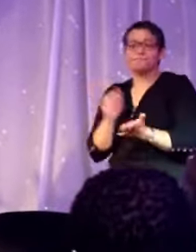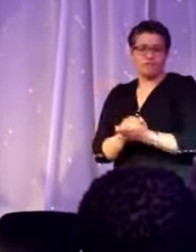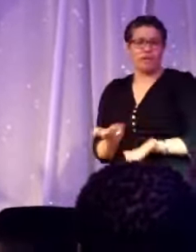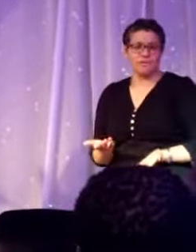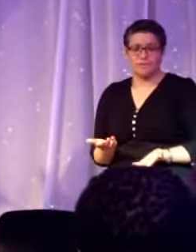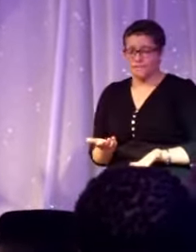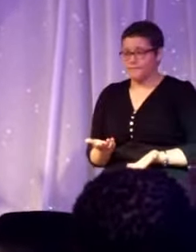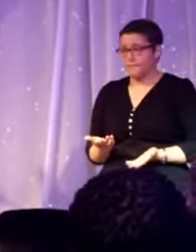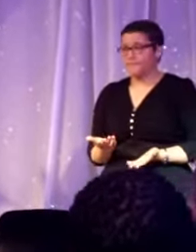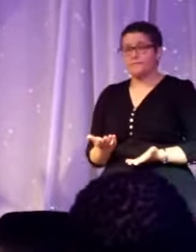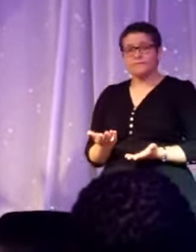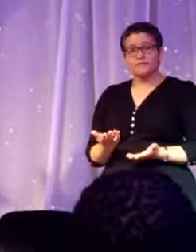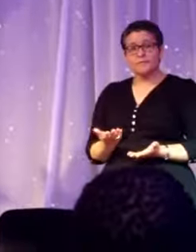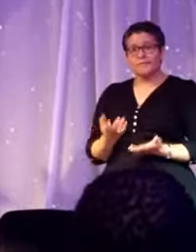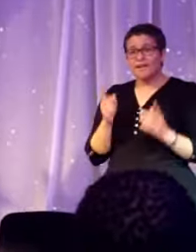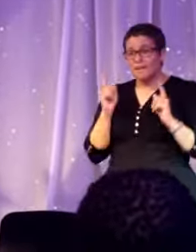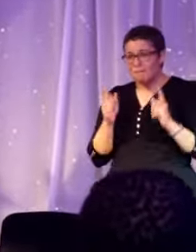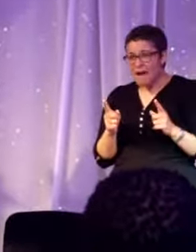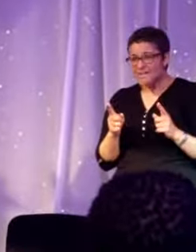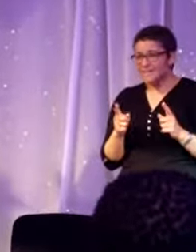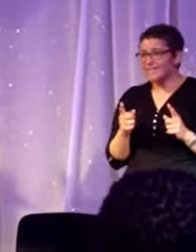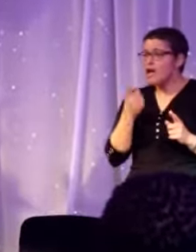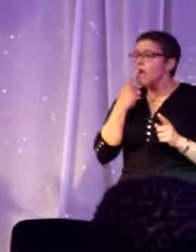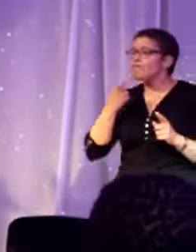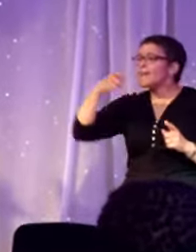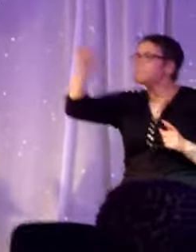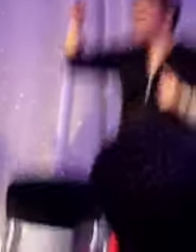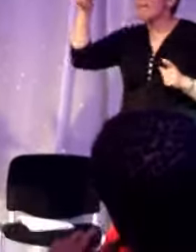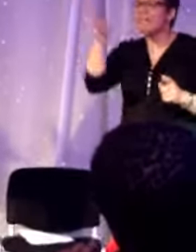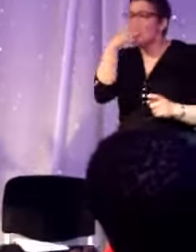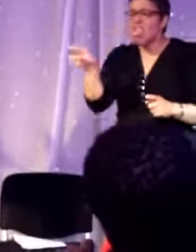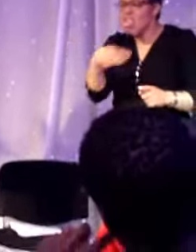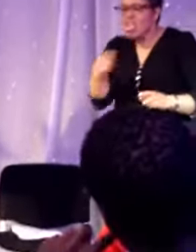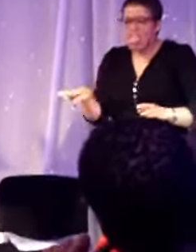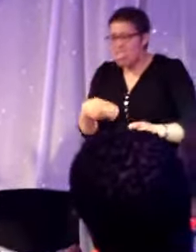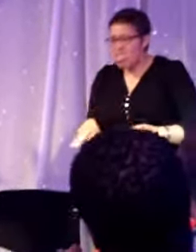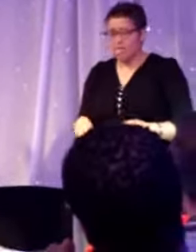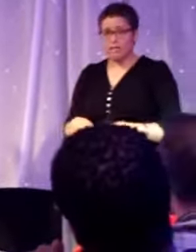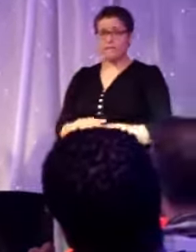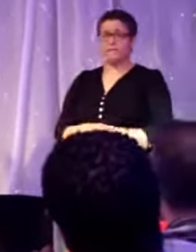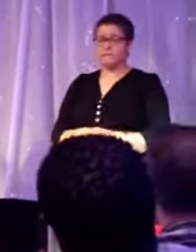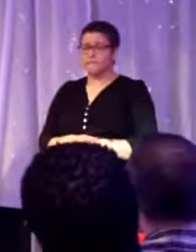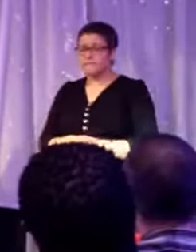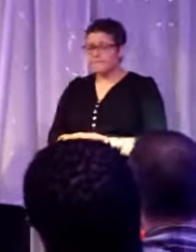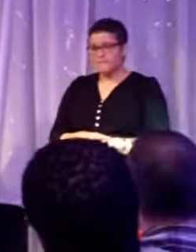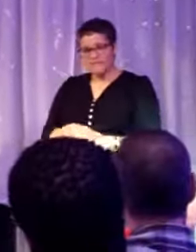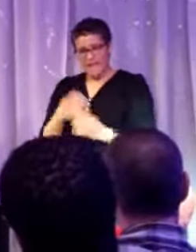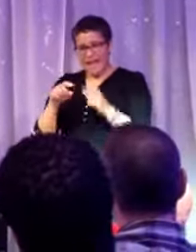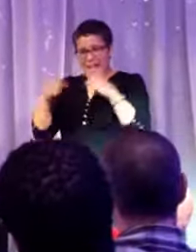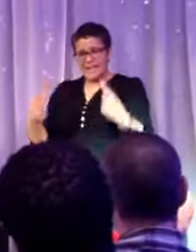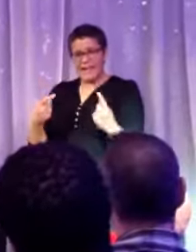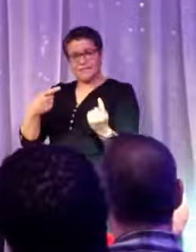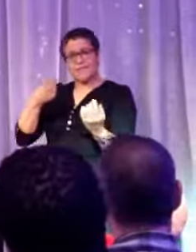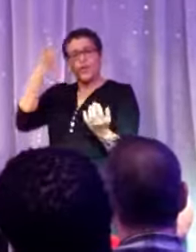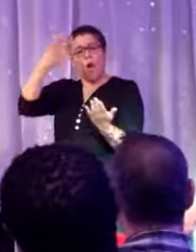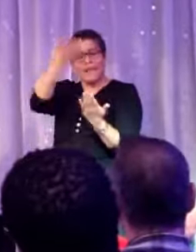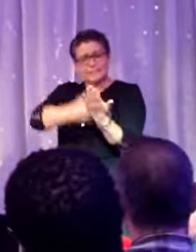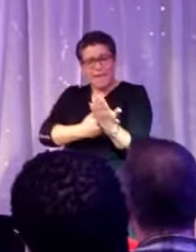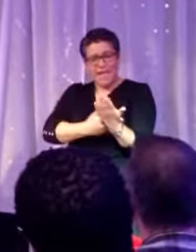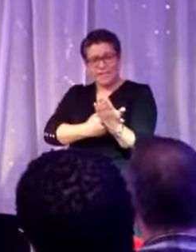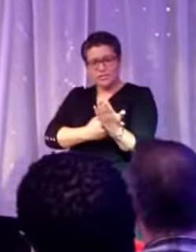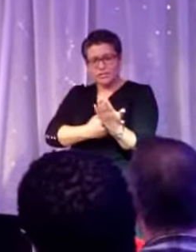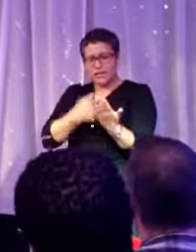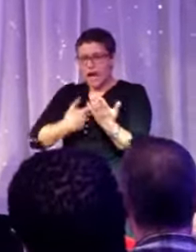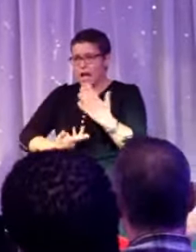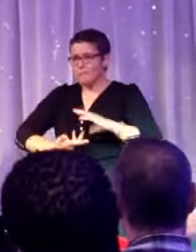But forever in sight, the red pen mark, always stark on the white of the page, provoking my